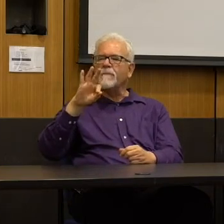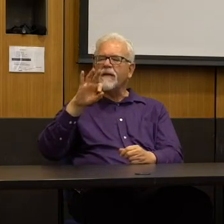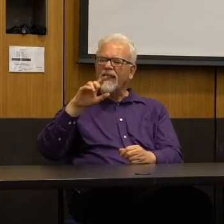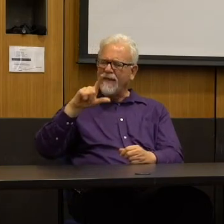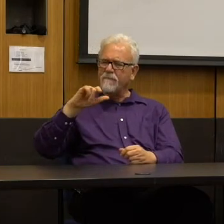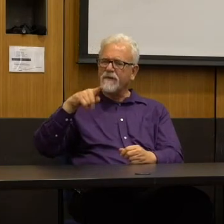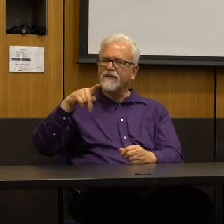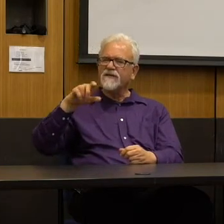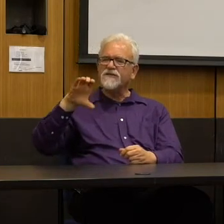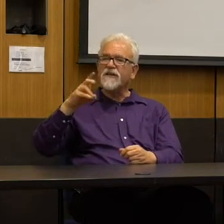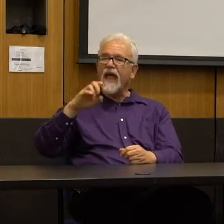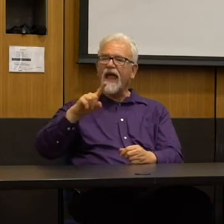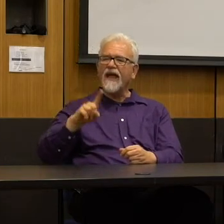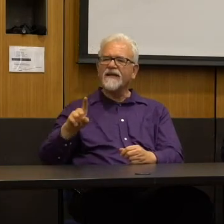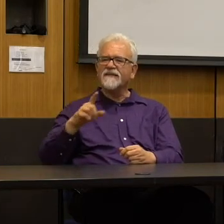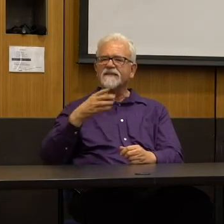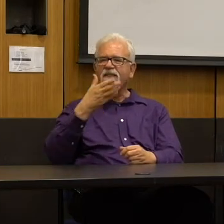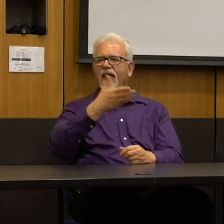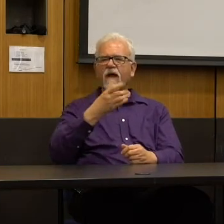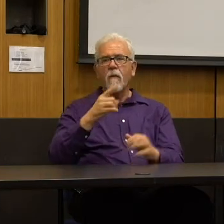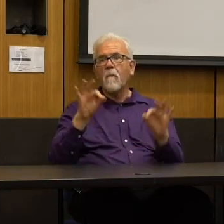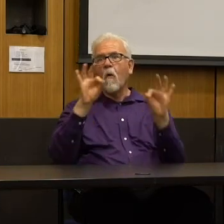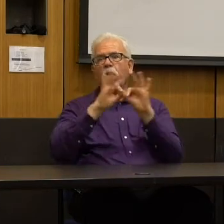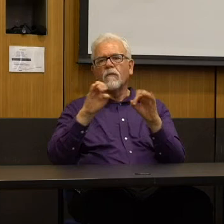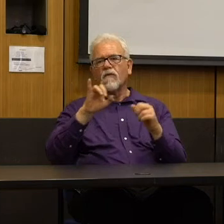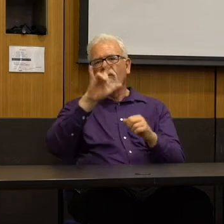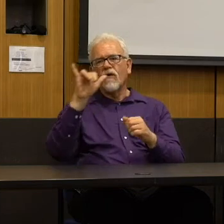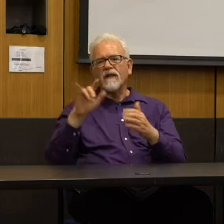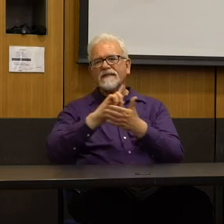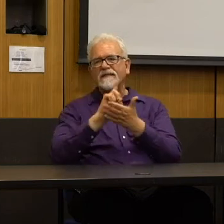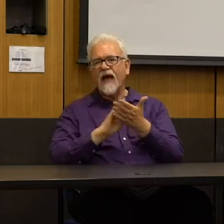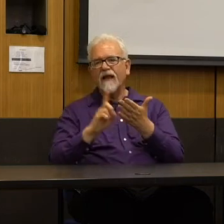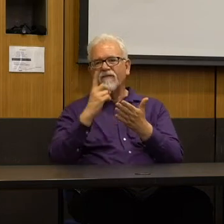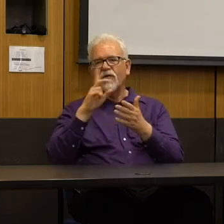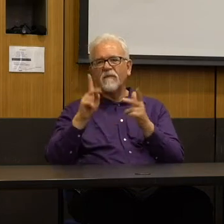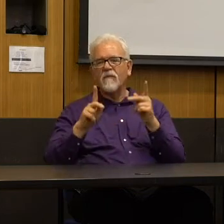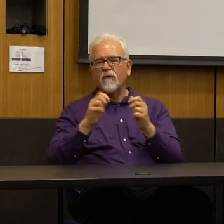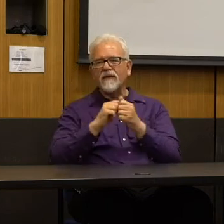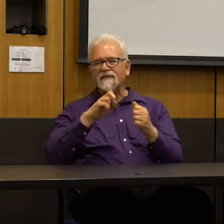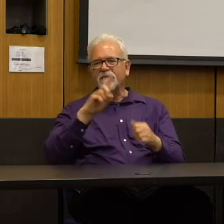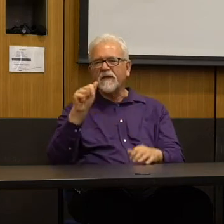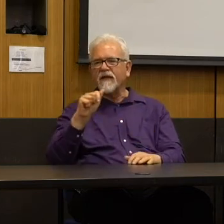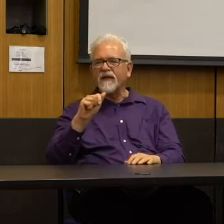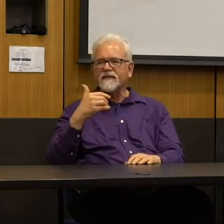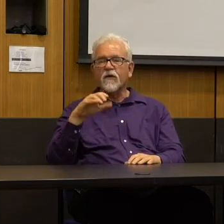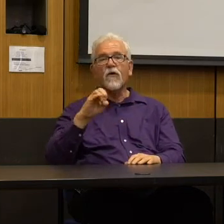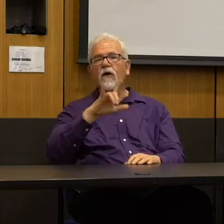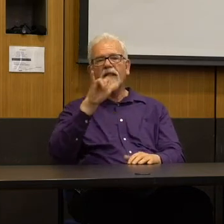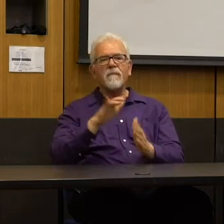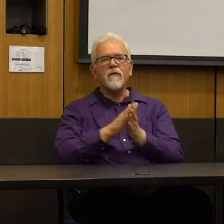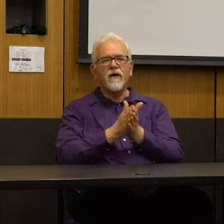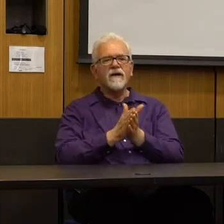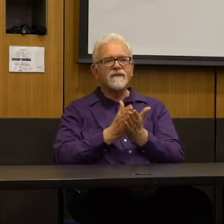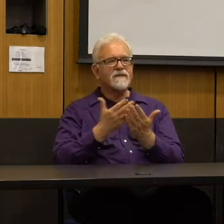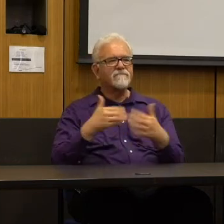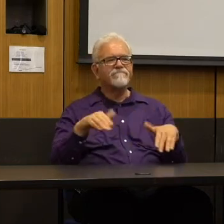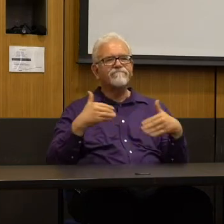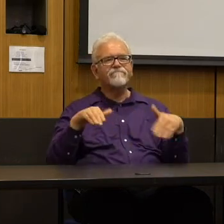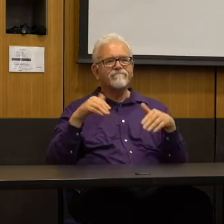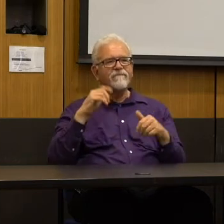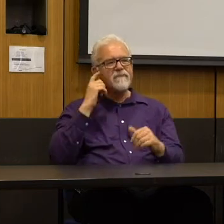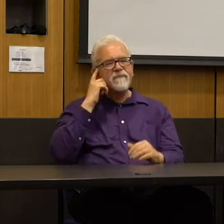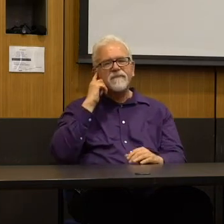so important in early designing for the disabled books, early books on that.